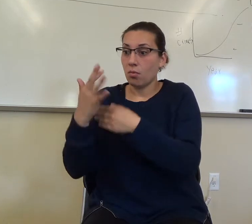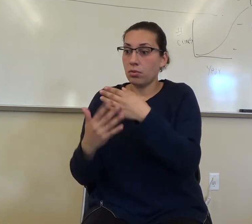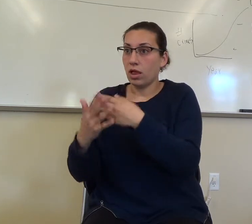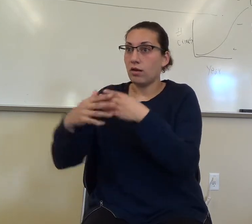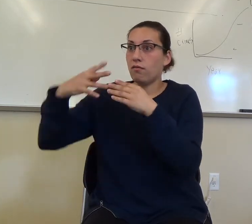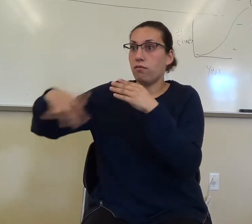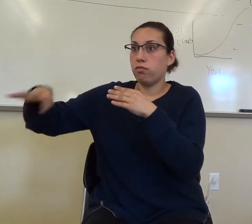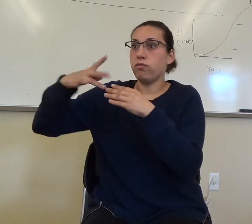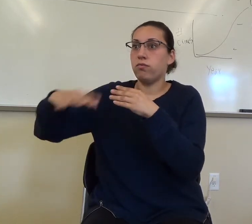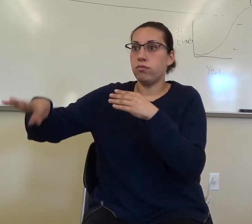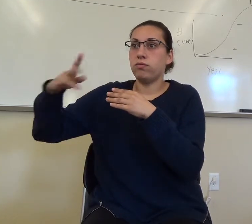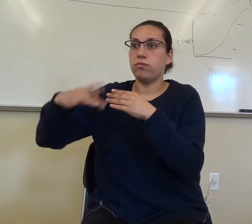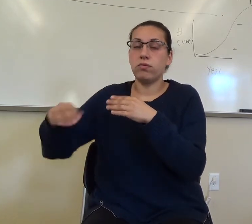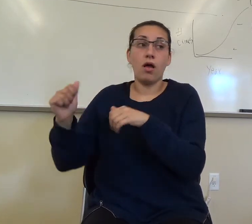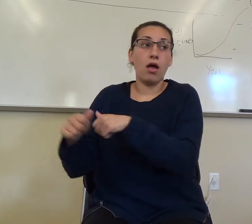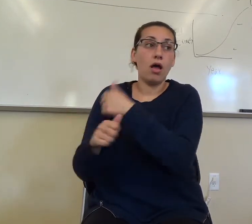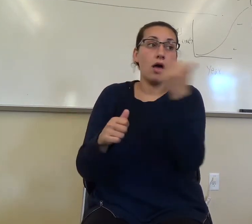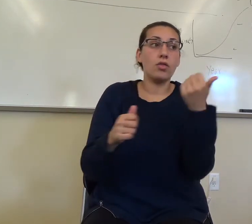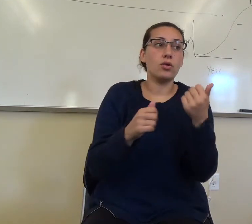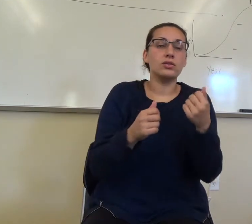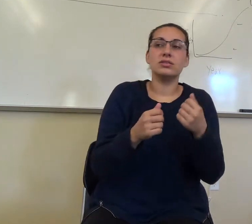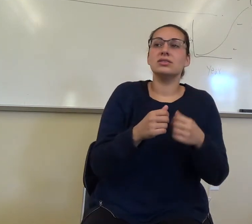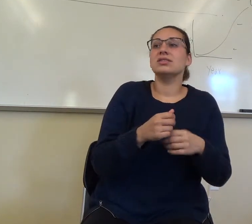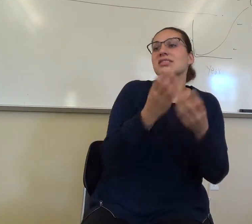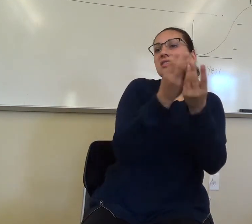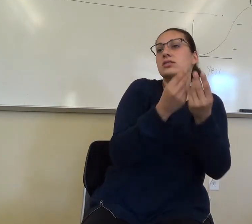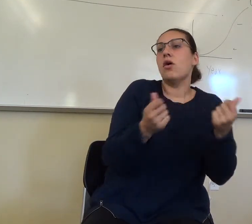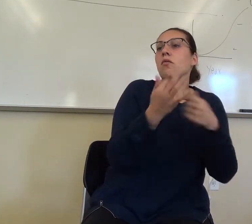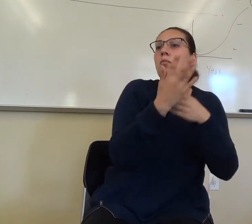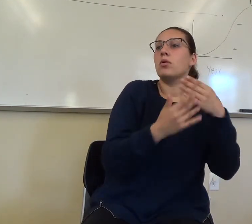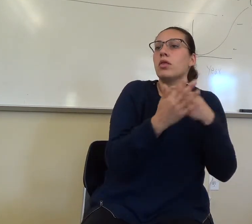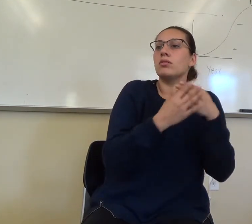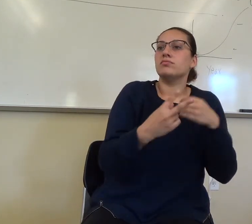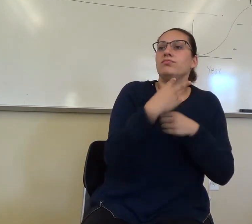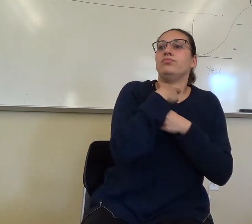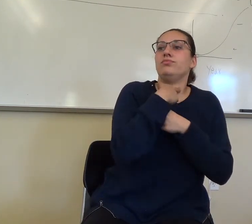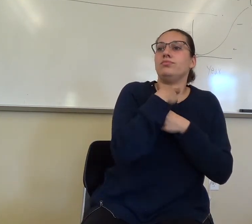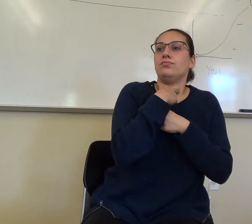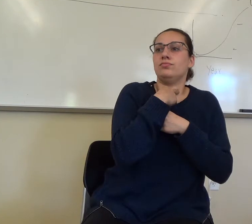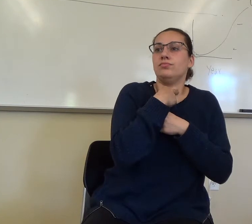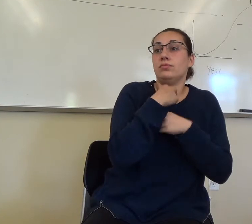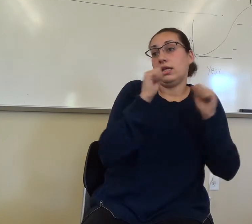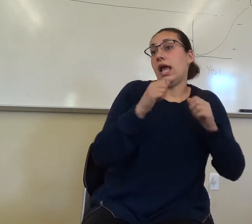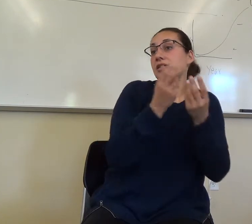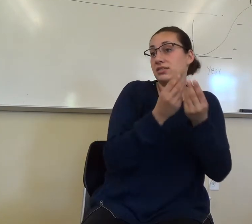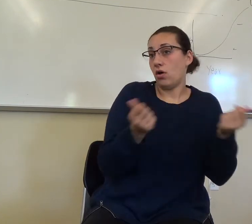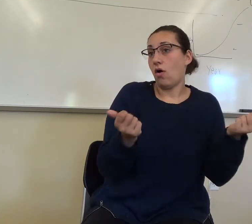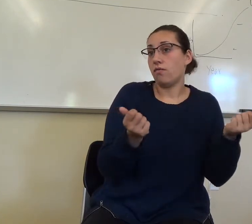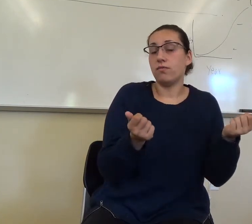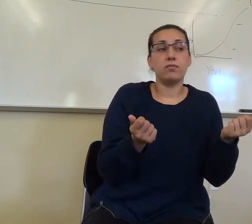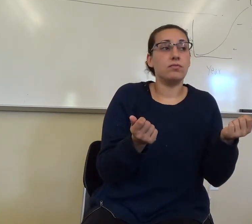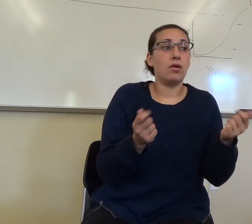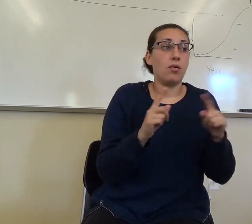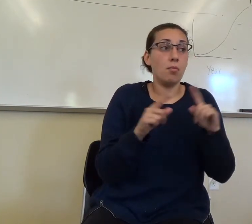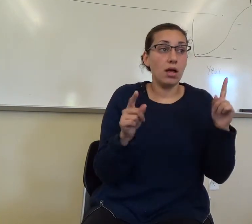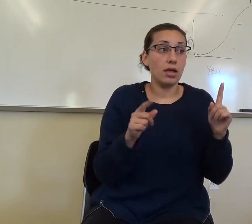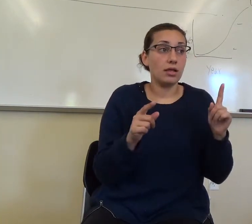and other types can help kill pain. But for the main idea, this is enough.